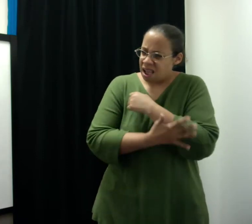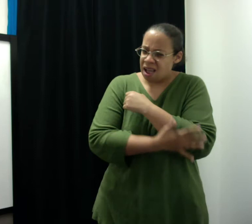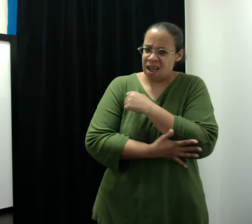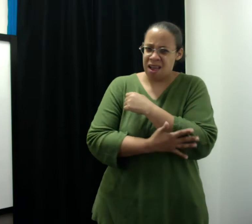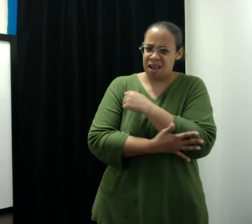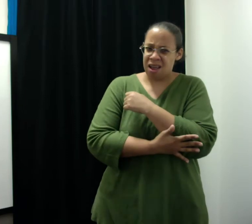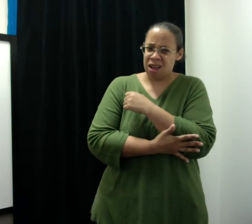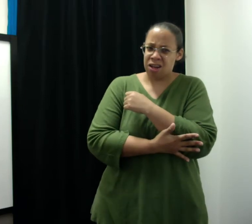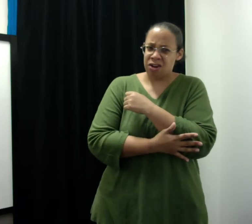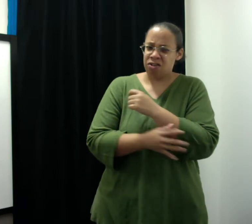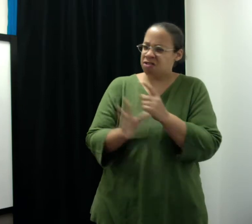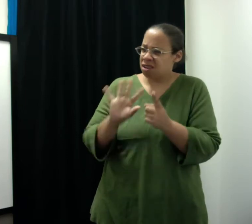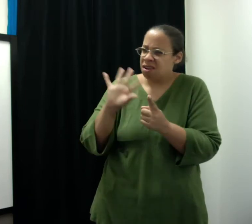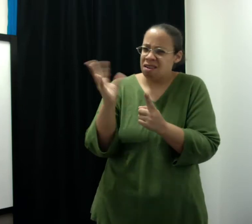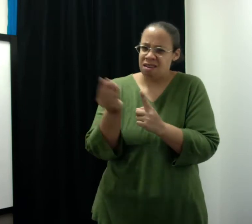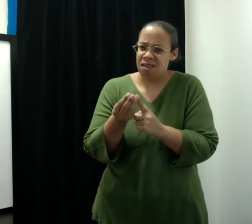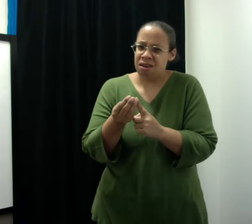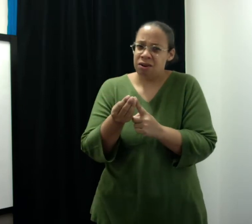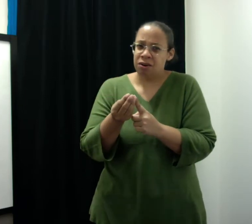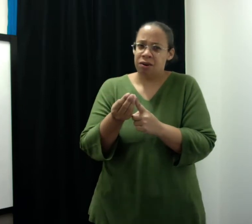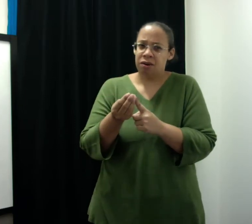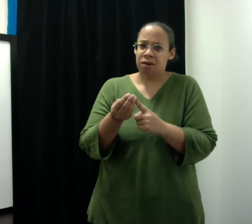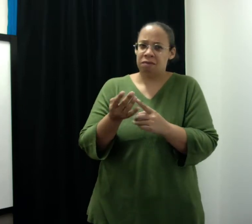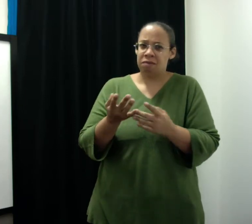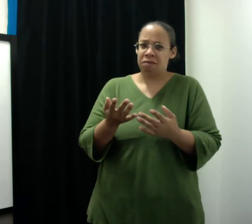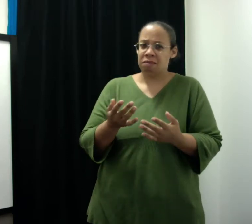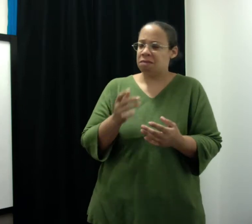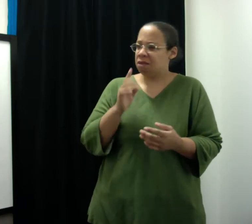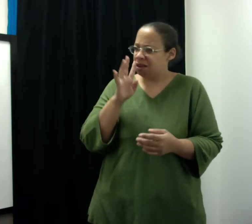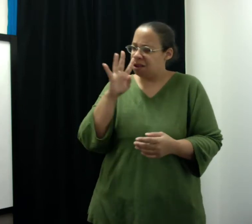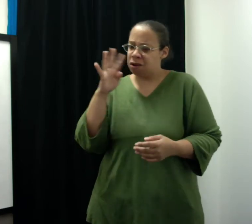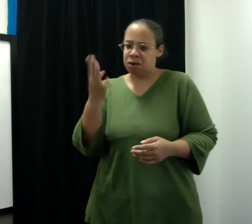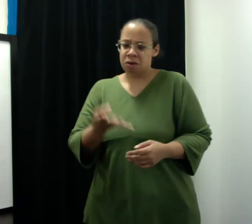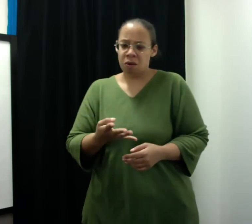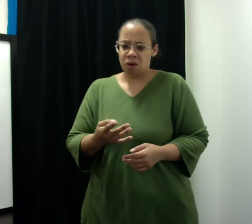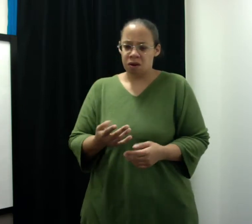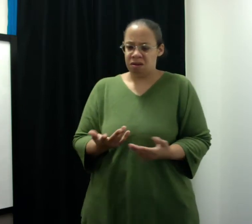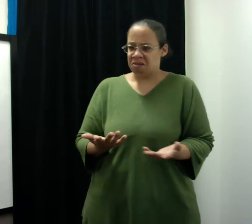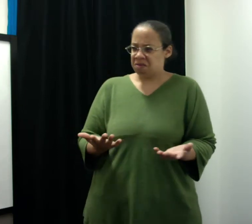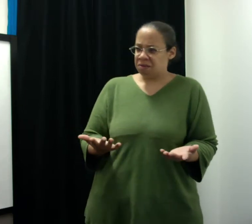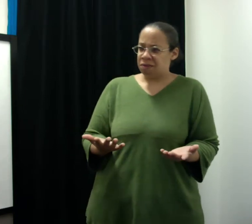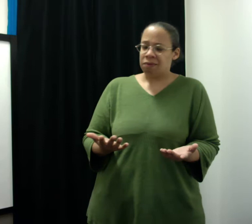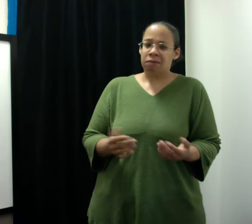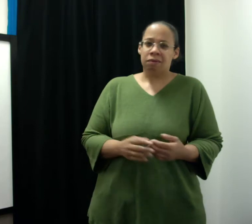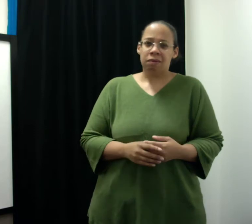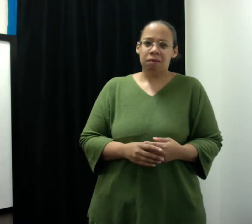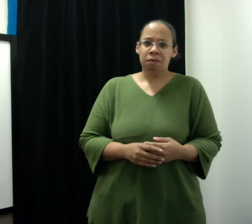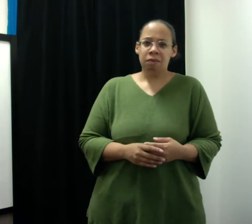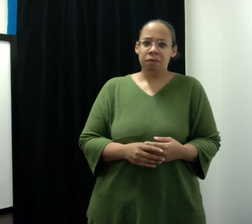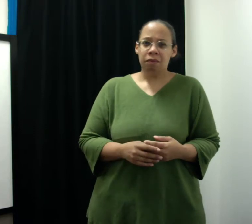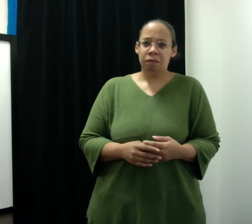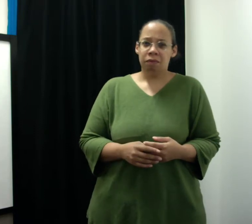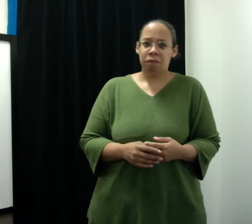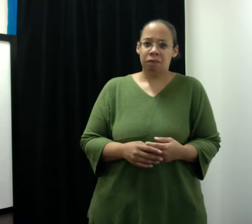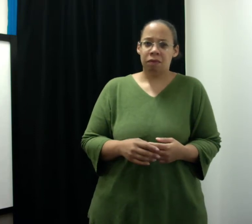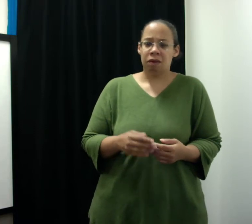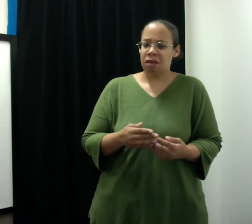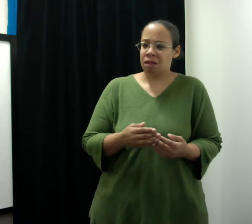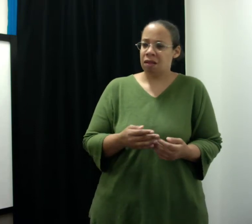deemed redundant, if not ignored altogether. The cultural products of an entire